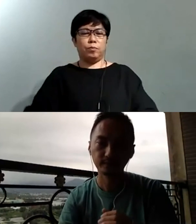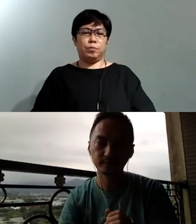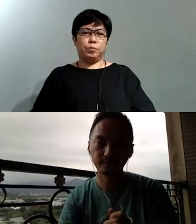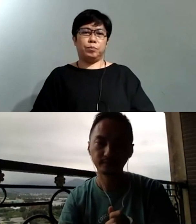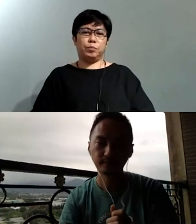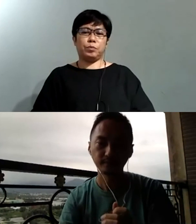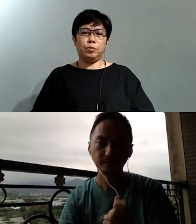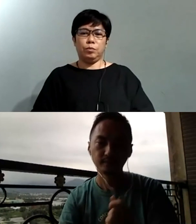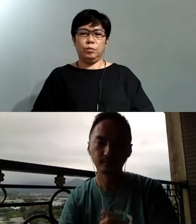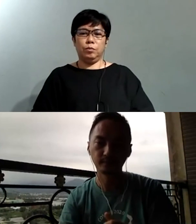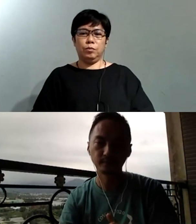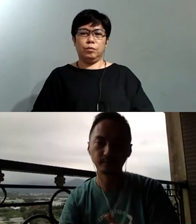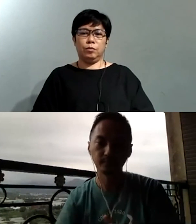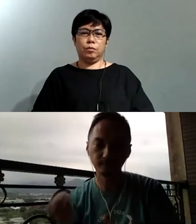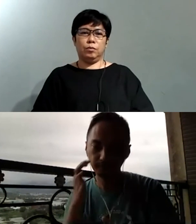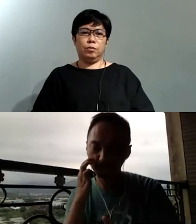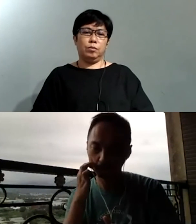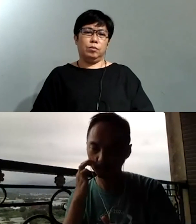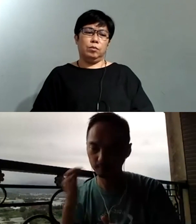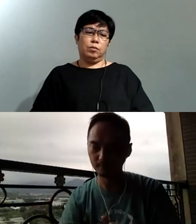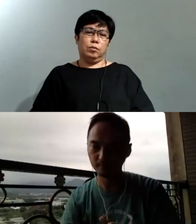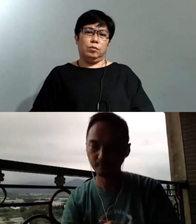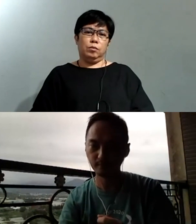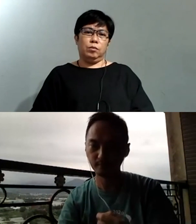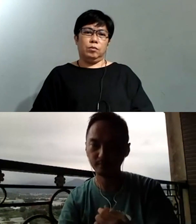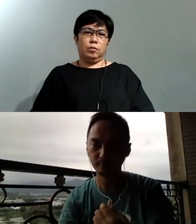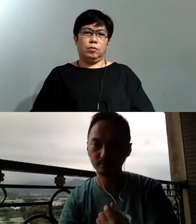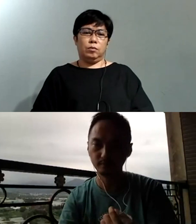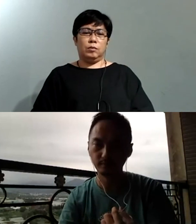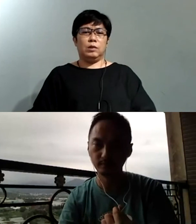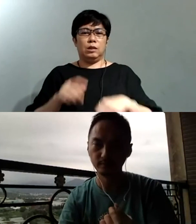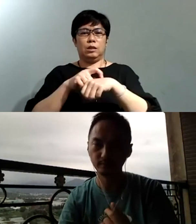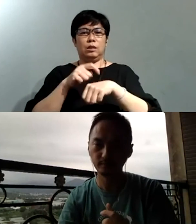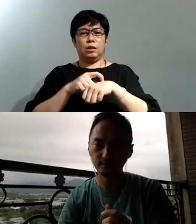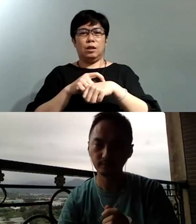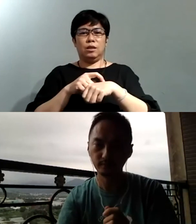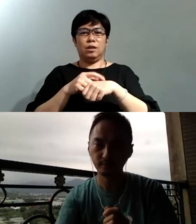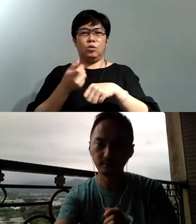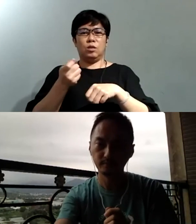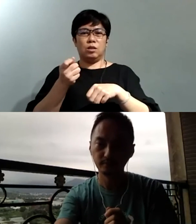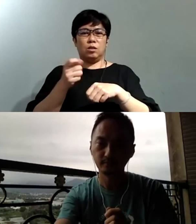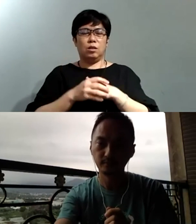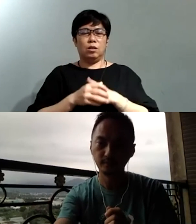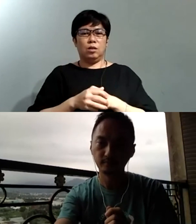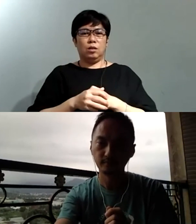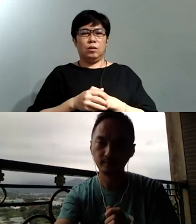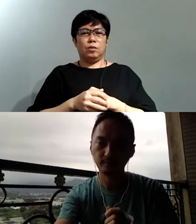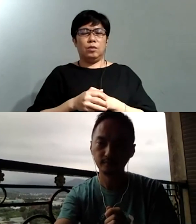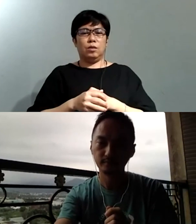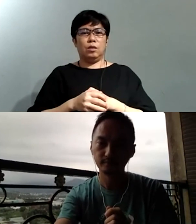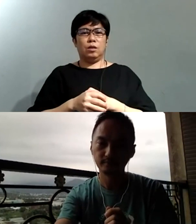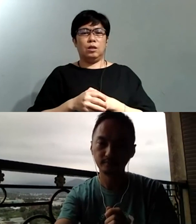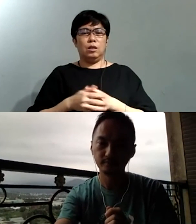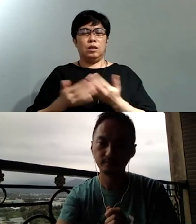And I think time is running out, and may I have all of our speakers to share maybe in